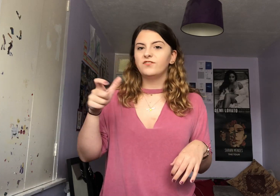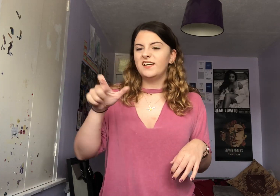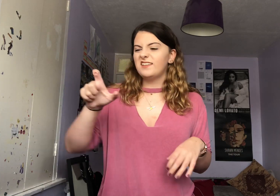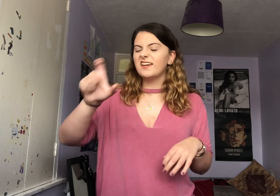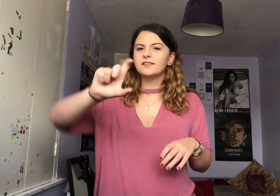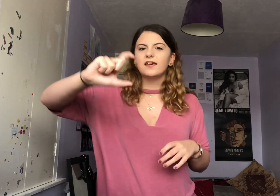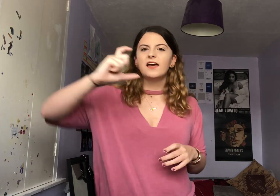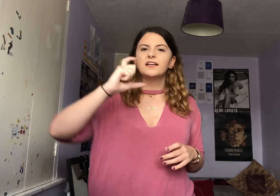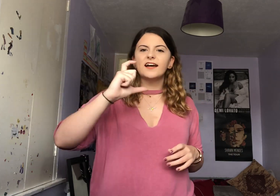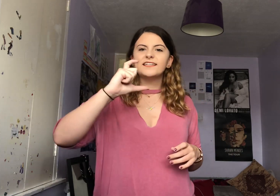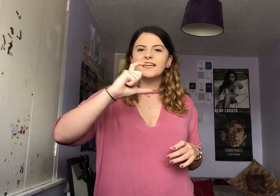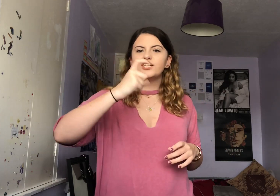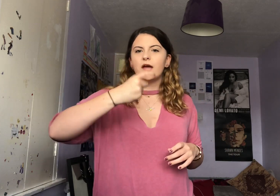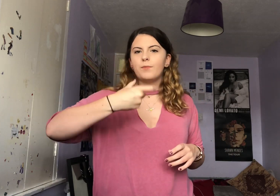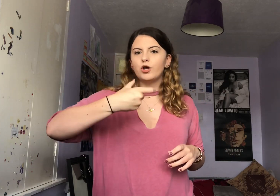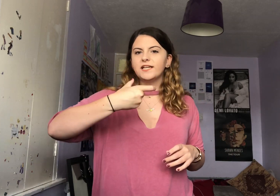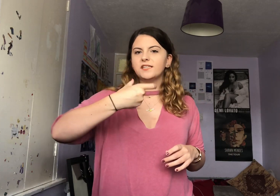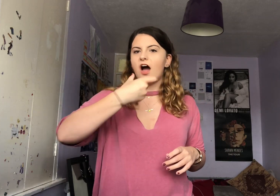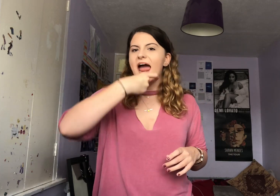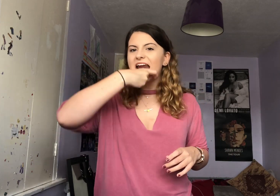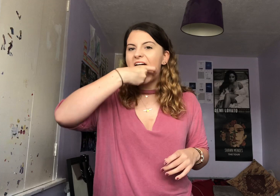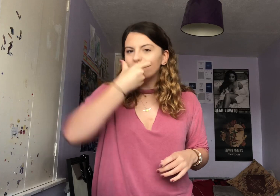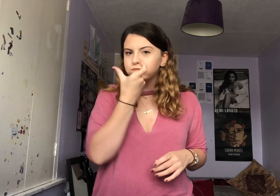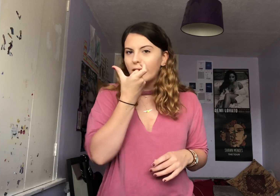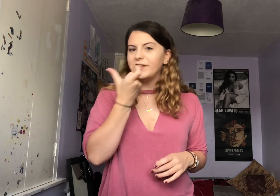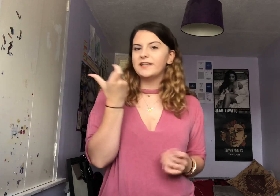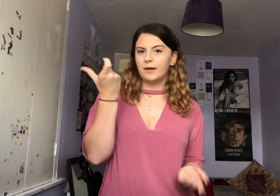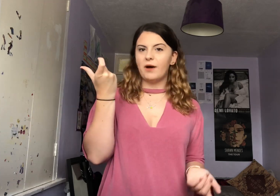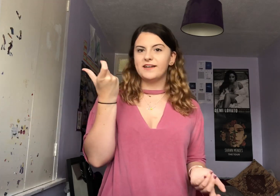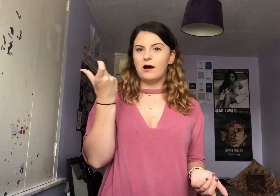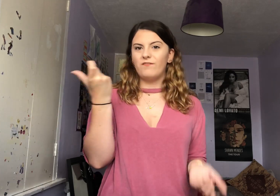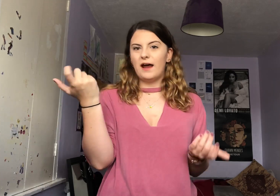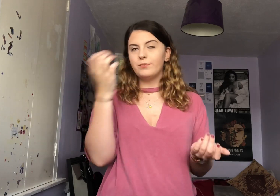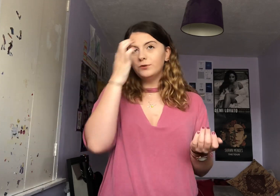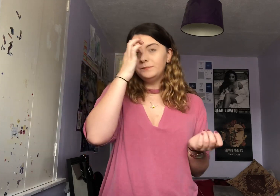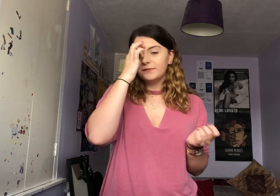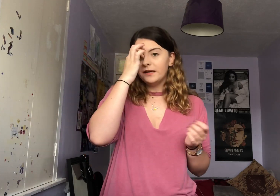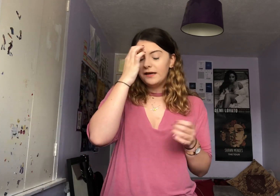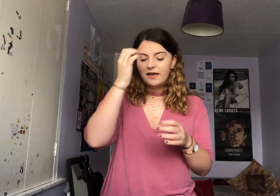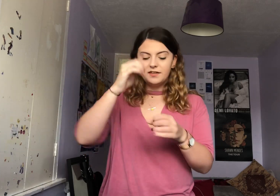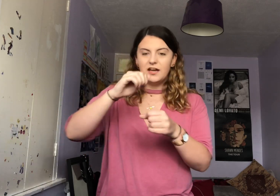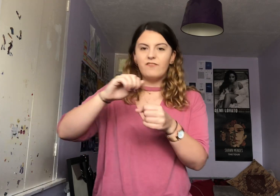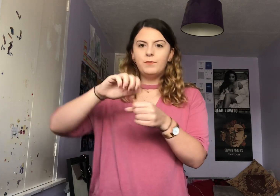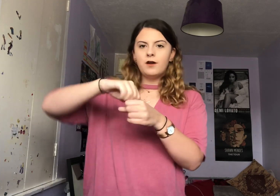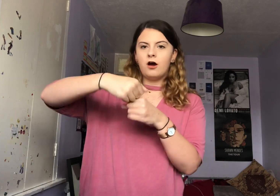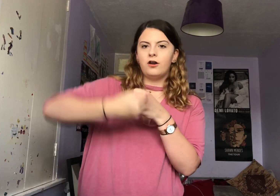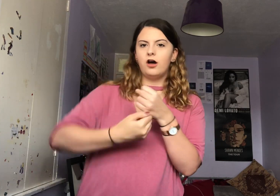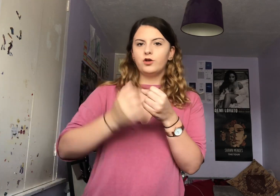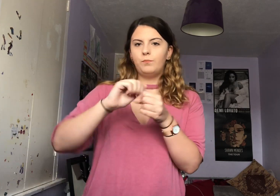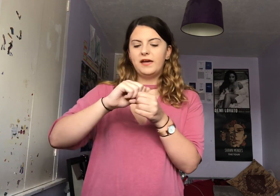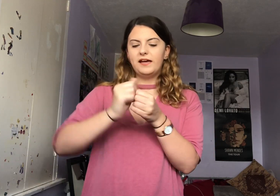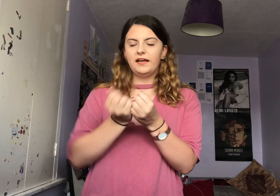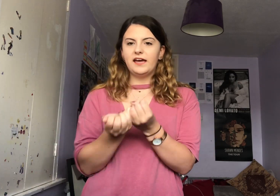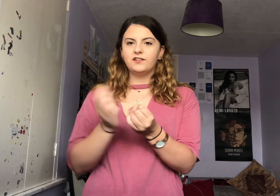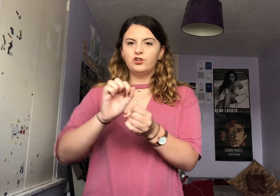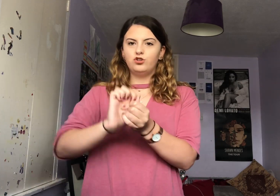it. It's like a C shape, but on its side, and you take a bite out of an apple. And then you have banana. You're peeling it, so you